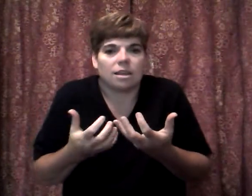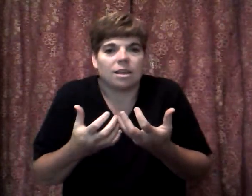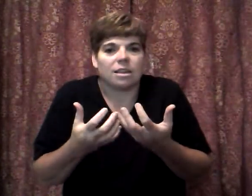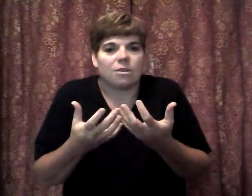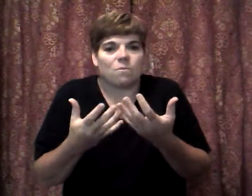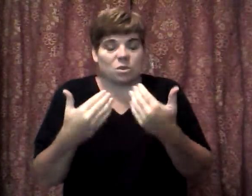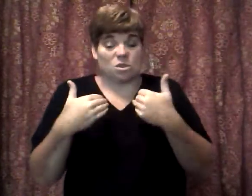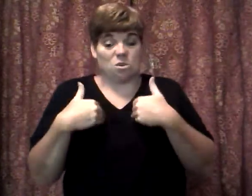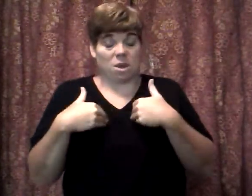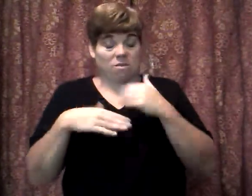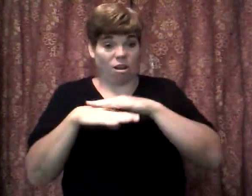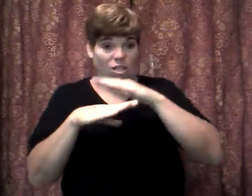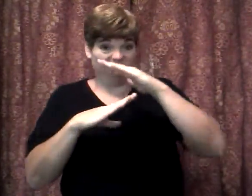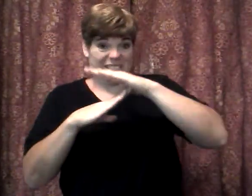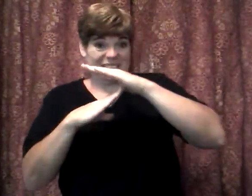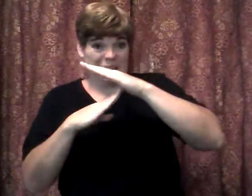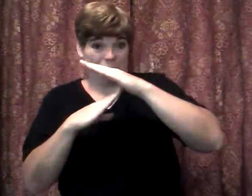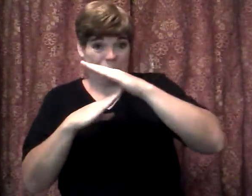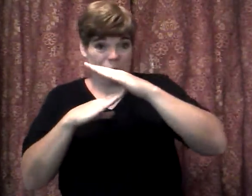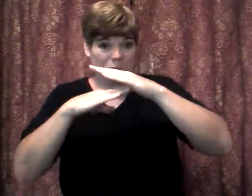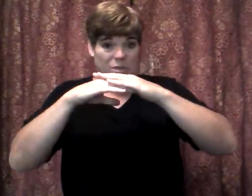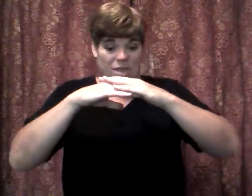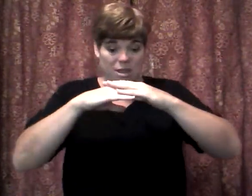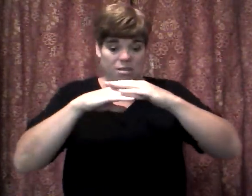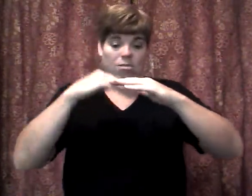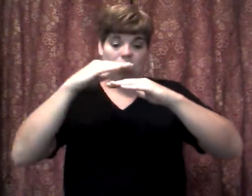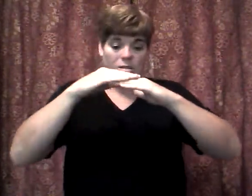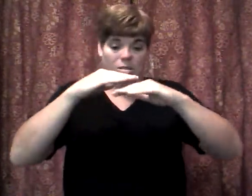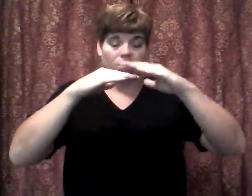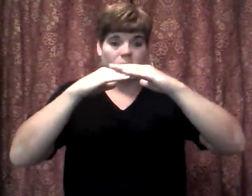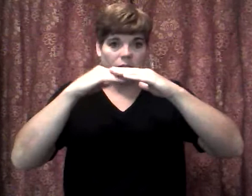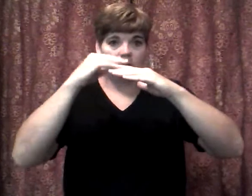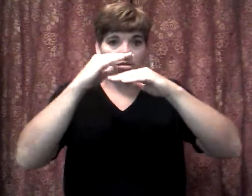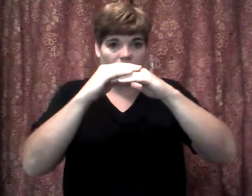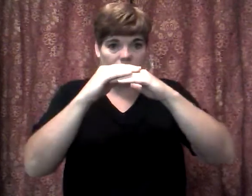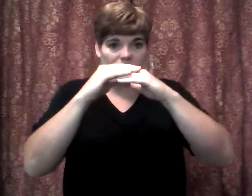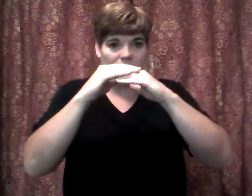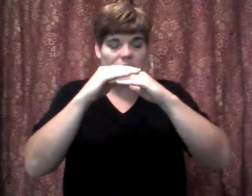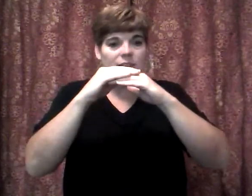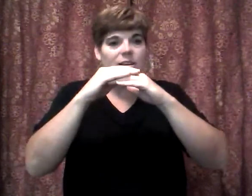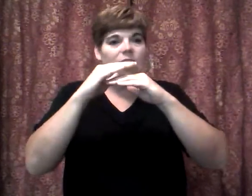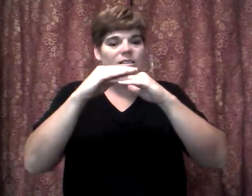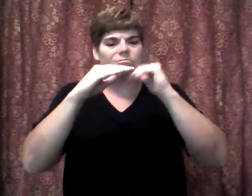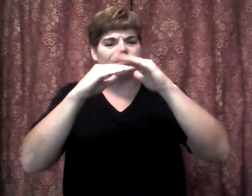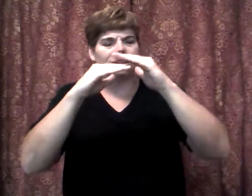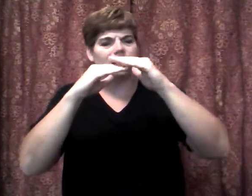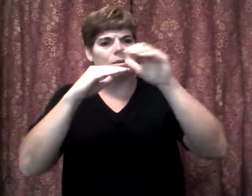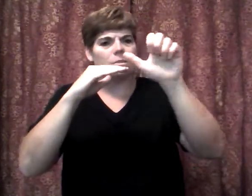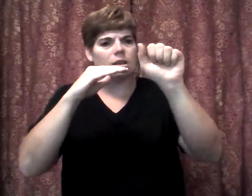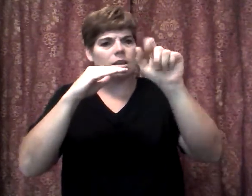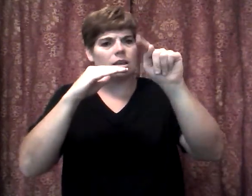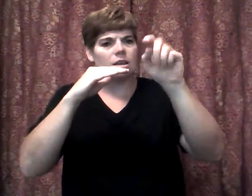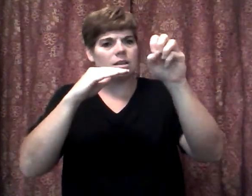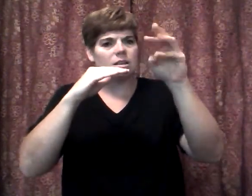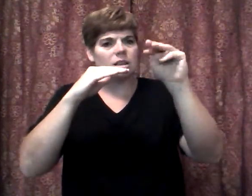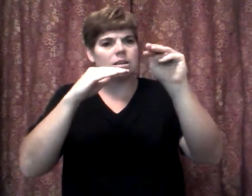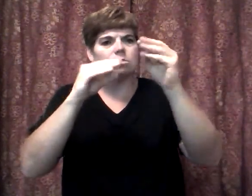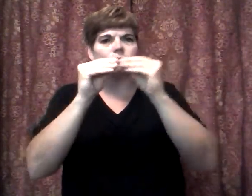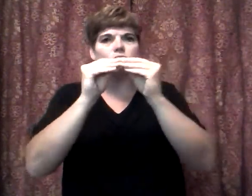to the top here, you can see the atoms are all relaxed and loose. Okay. So what happens now